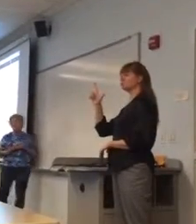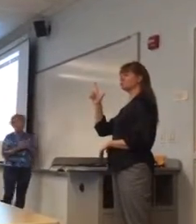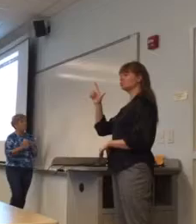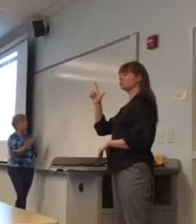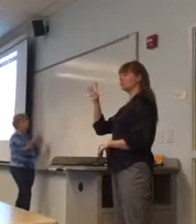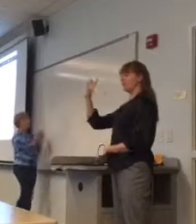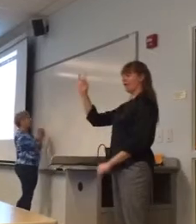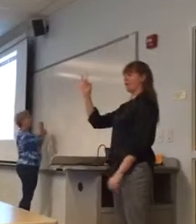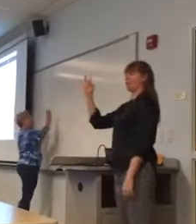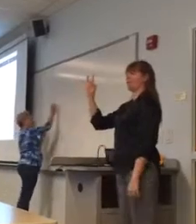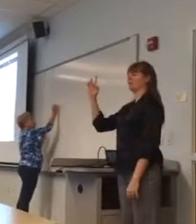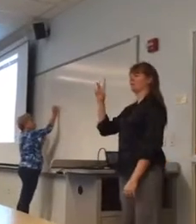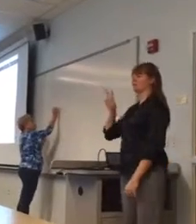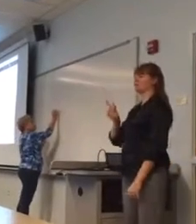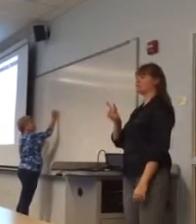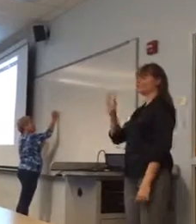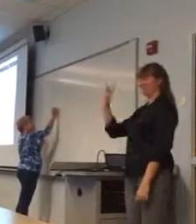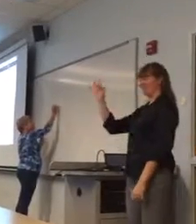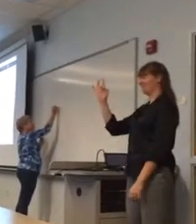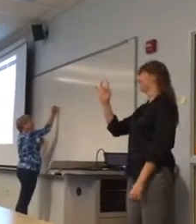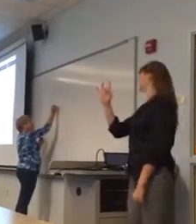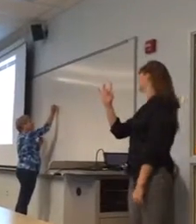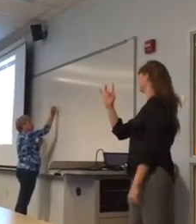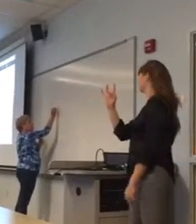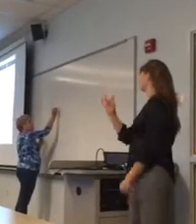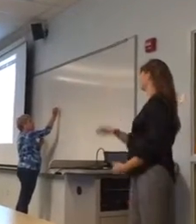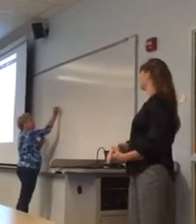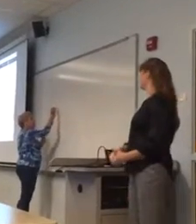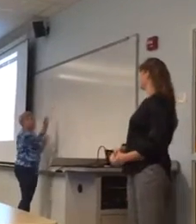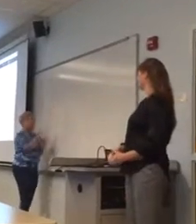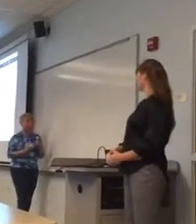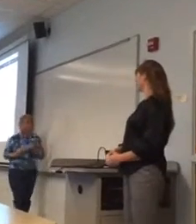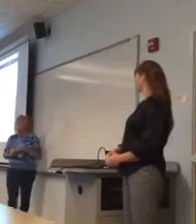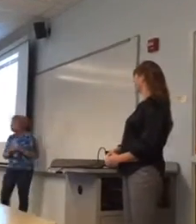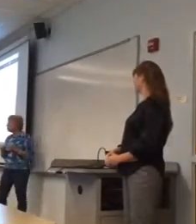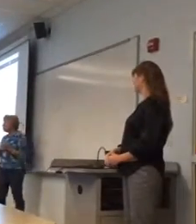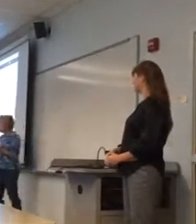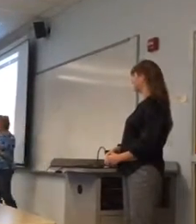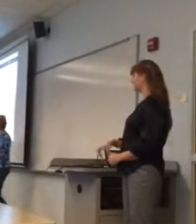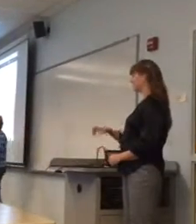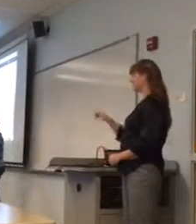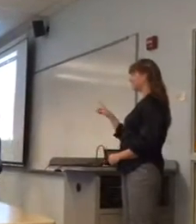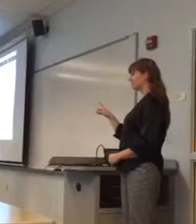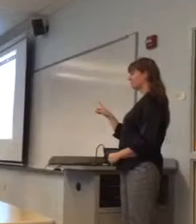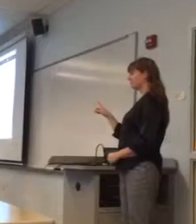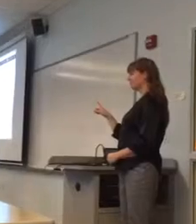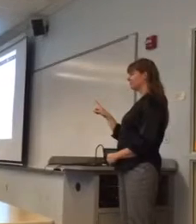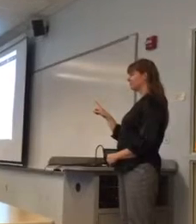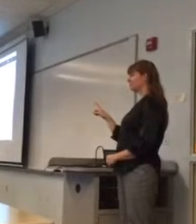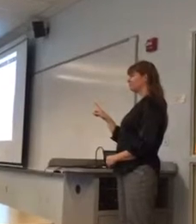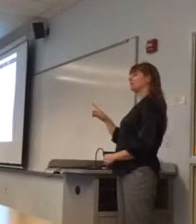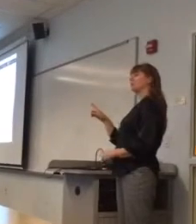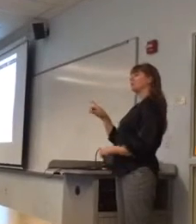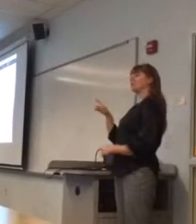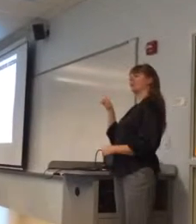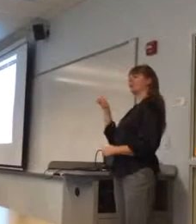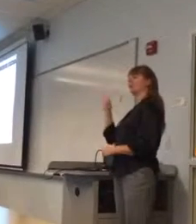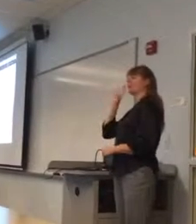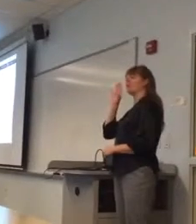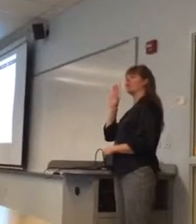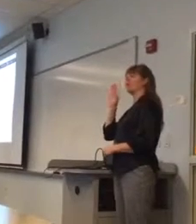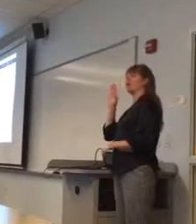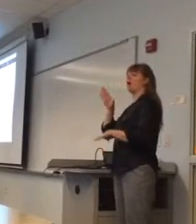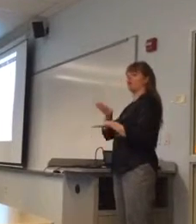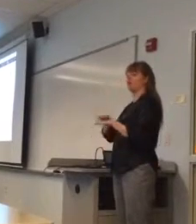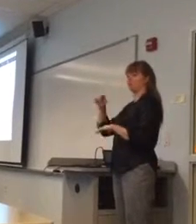2 to the 8th power. 2 to the 8th power. Now that is a question or a couple questions on the quiz this week. You can